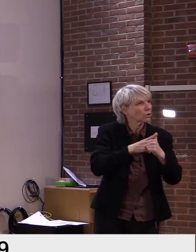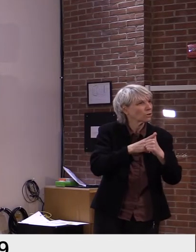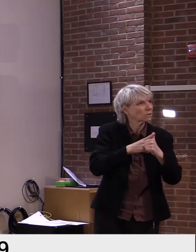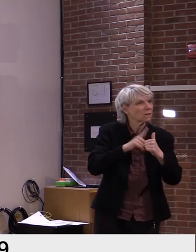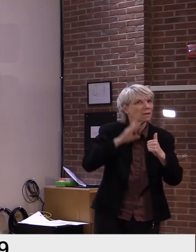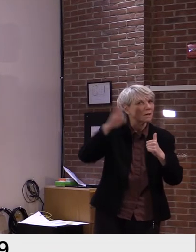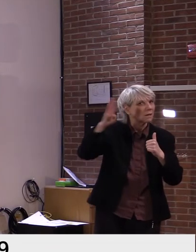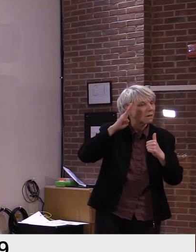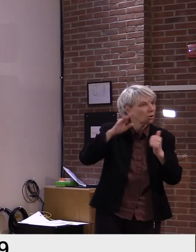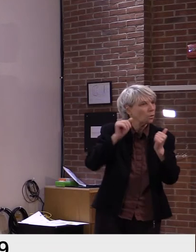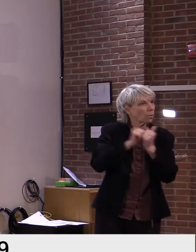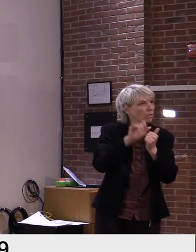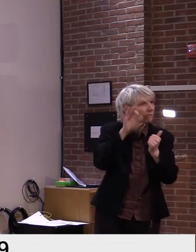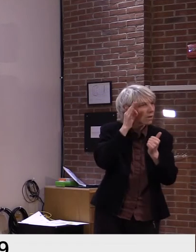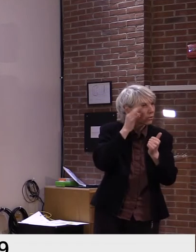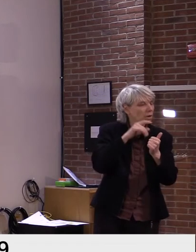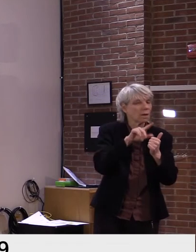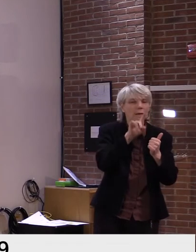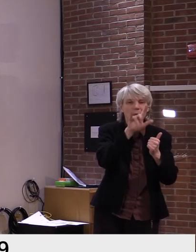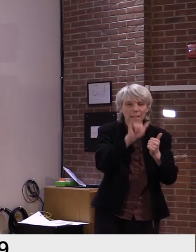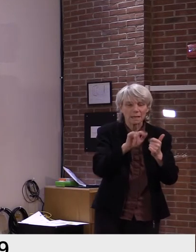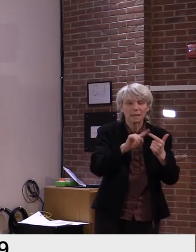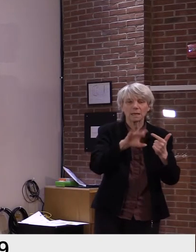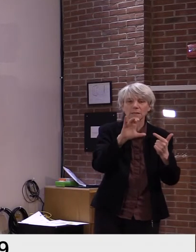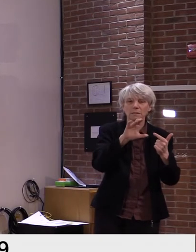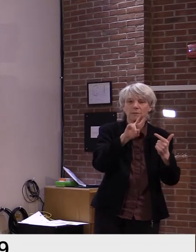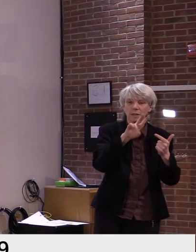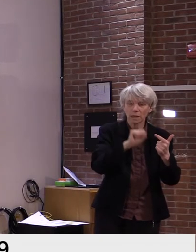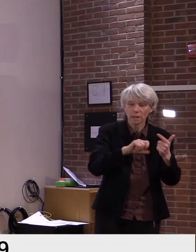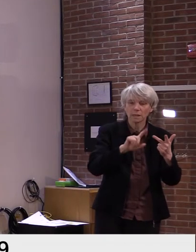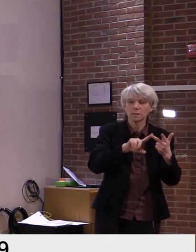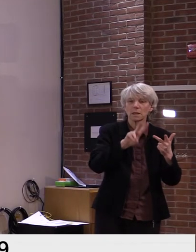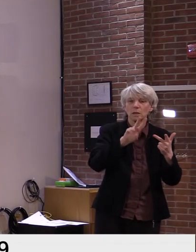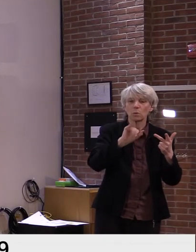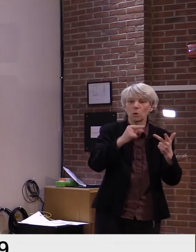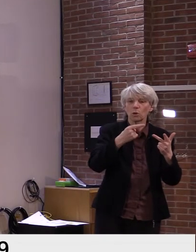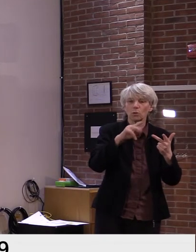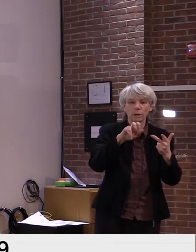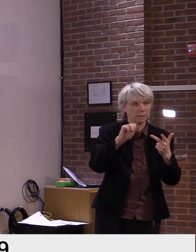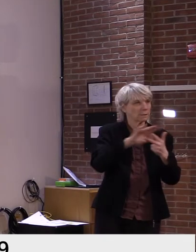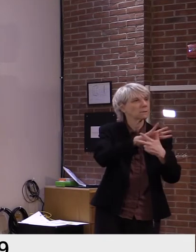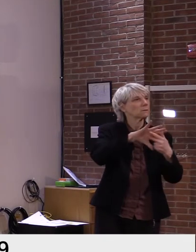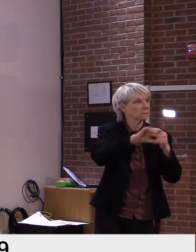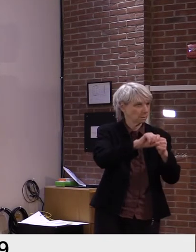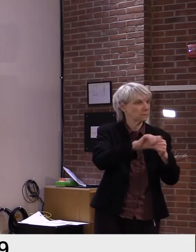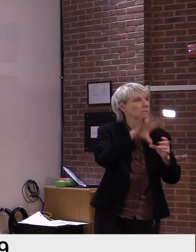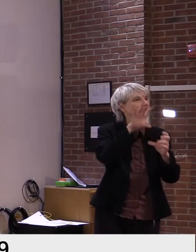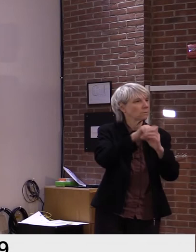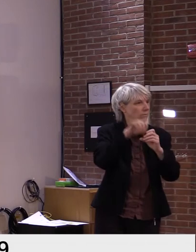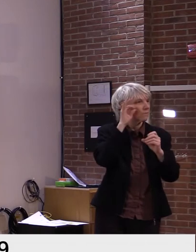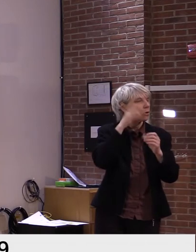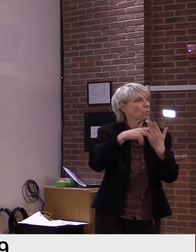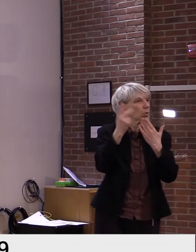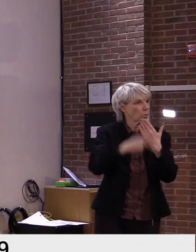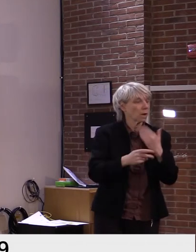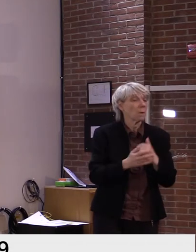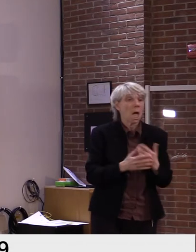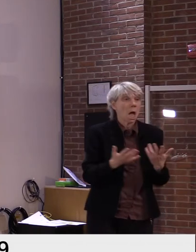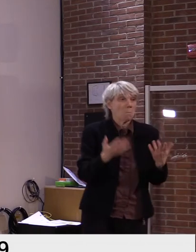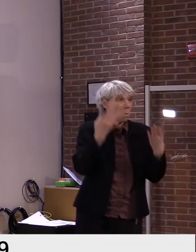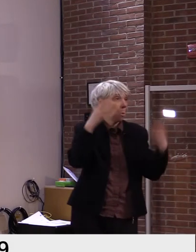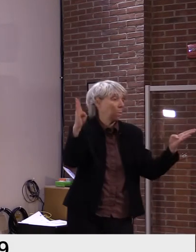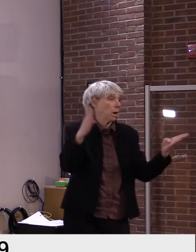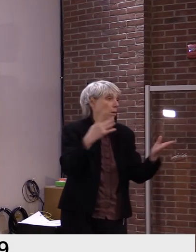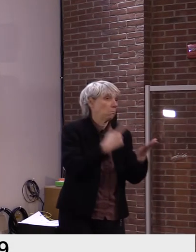program. We had Kenny's, we had CVS, and we had Walgreens. We're still in discussion. I mean, we